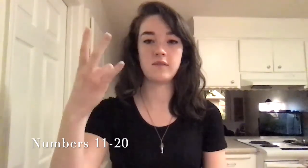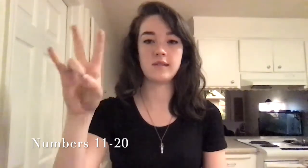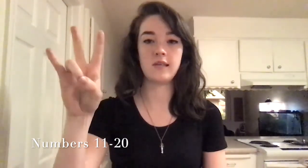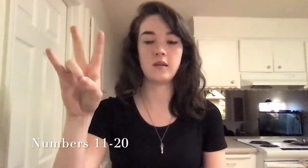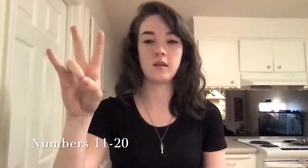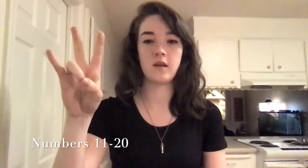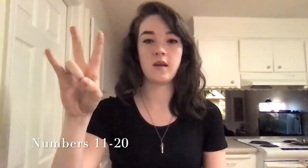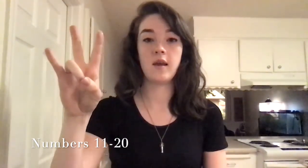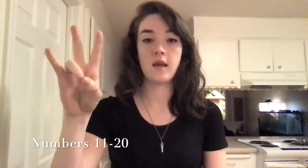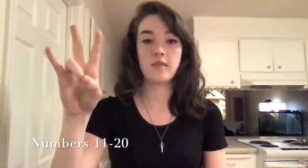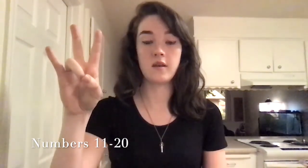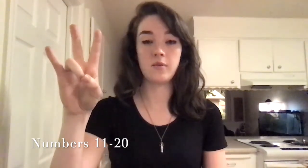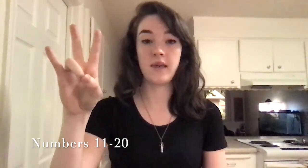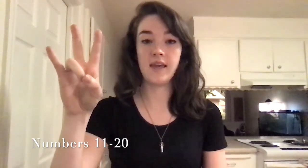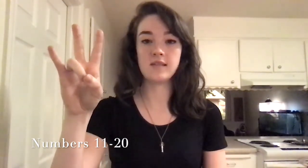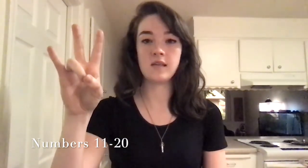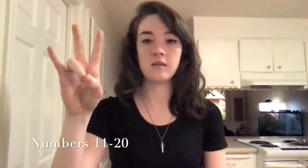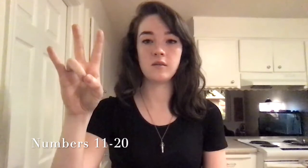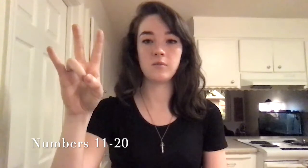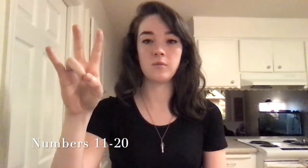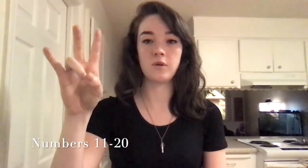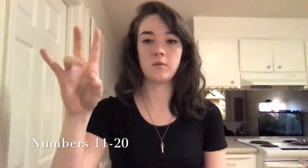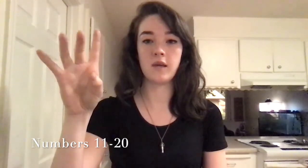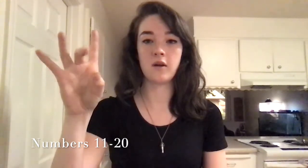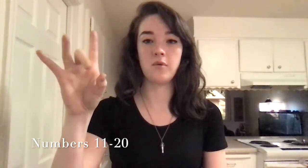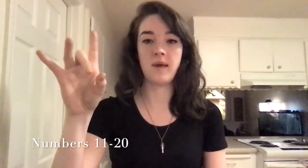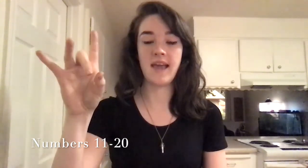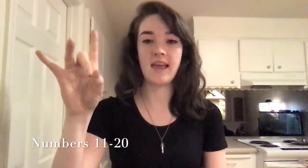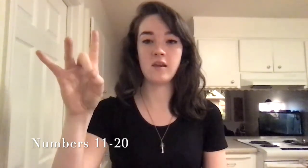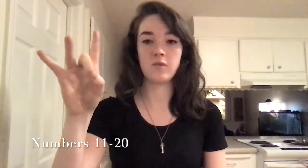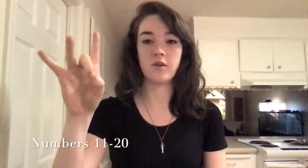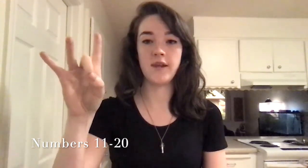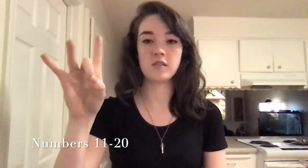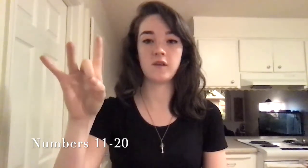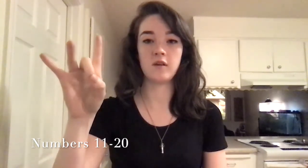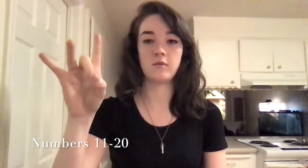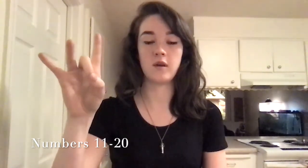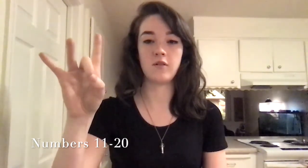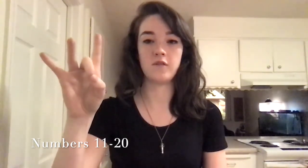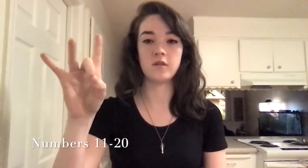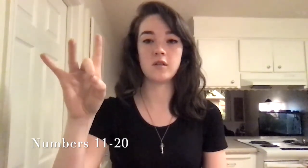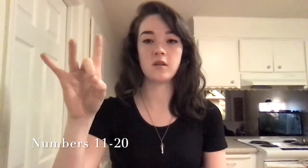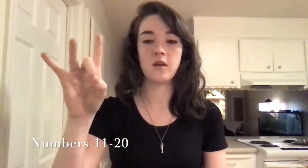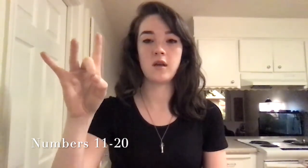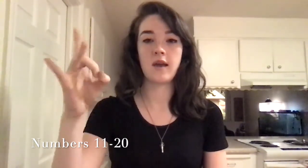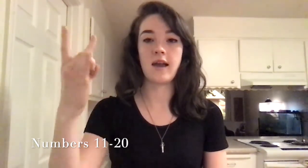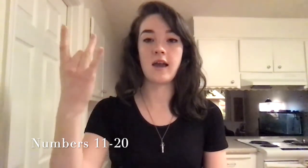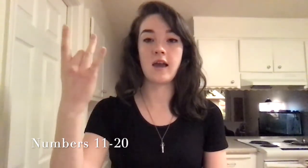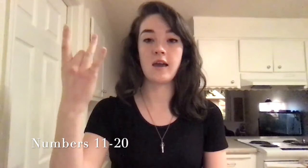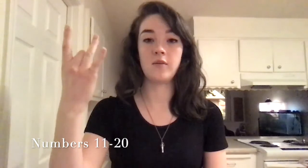17. And then number 18, we're going to make our number 8 with our next finger folded, and we're going to